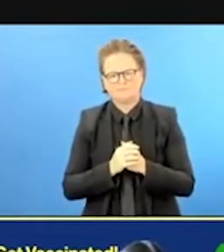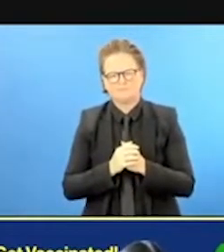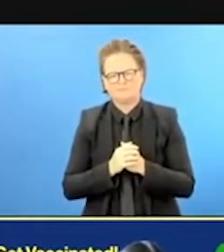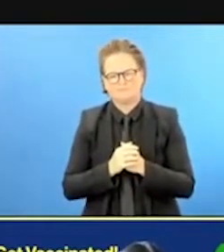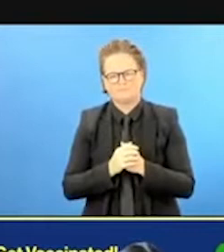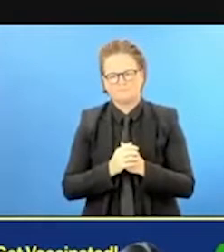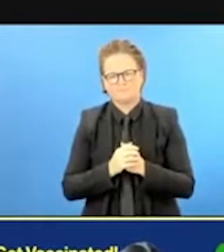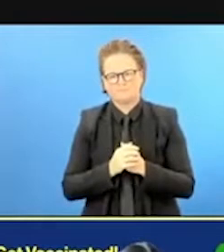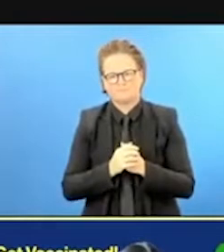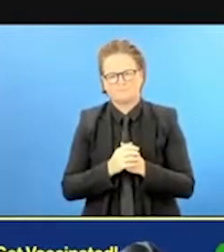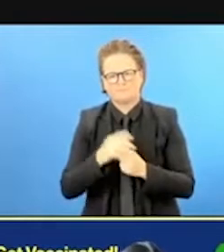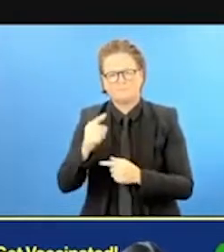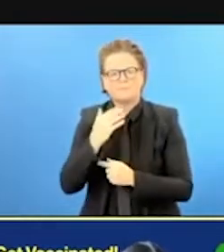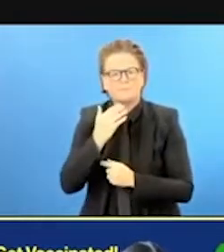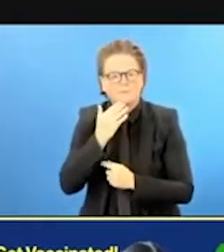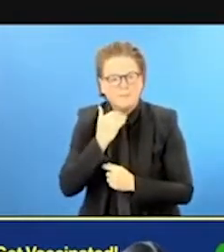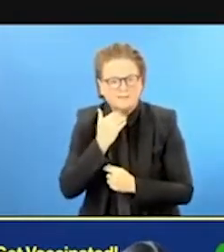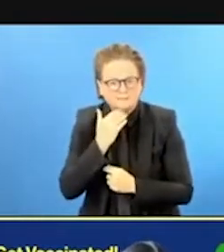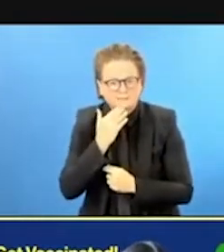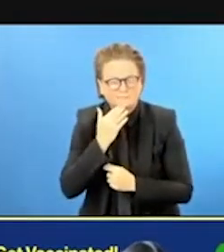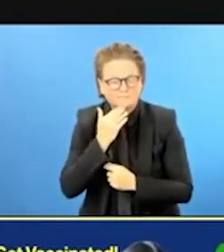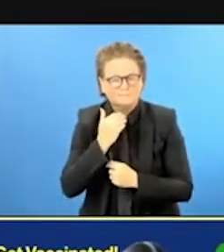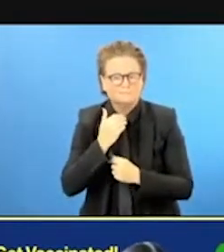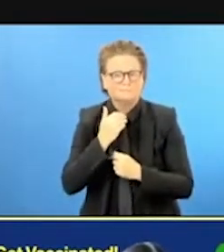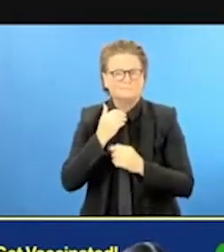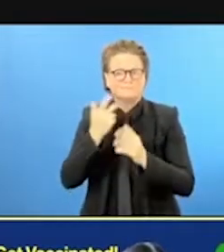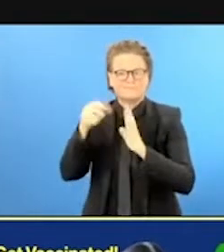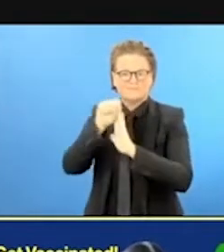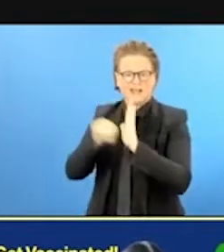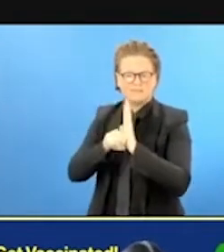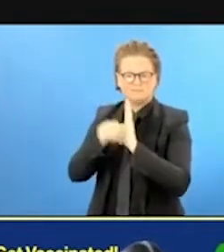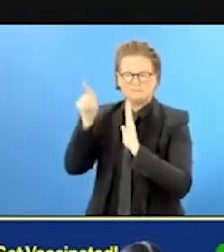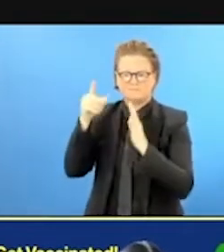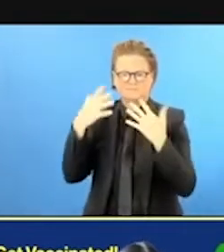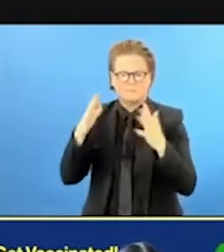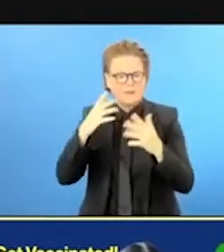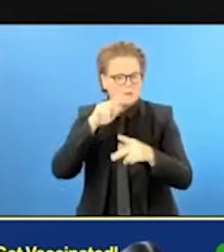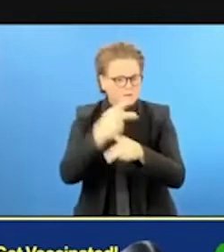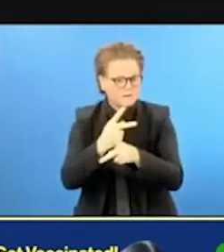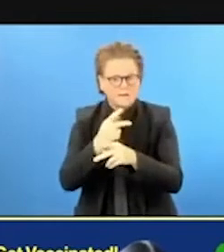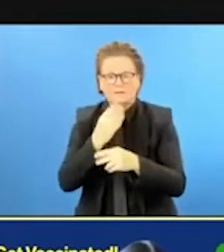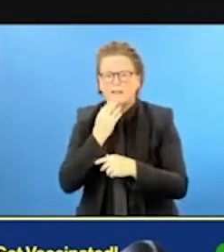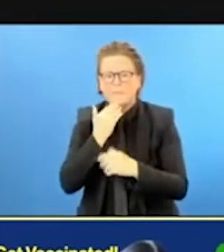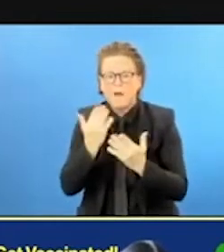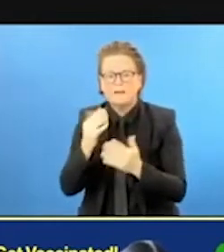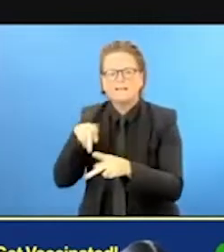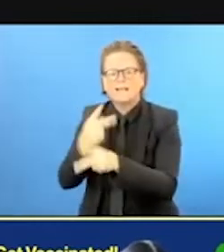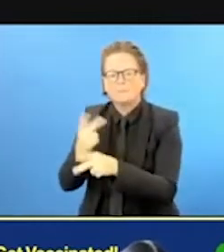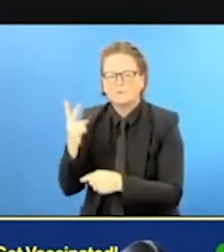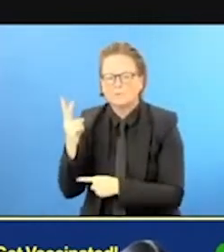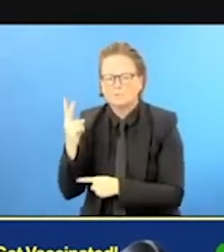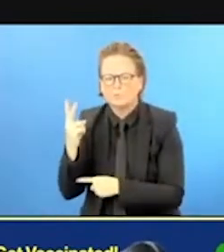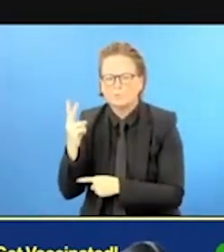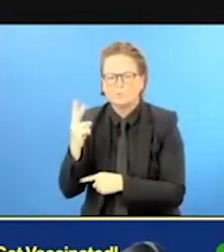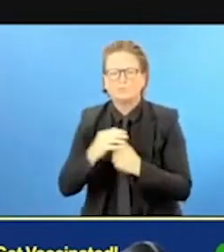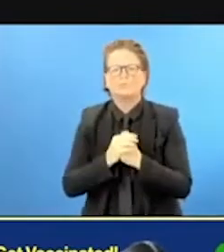from the state. The state said diabetes type 2. We know a lot, diabetes type 2 in general is the